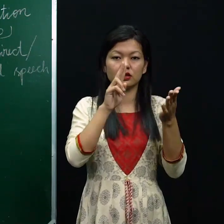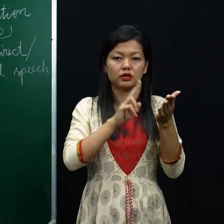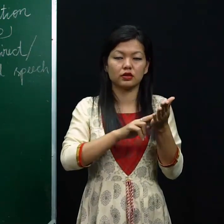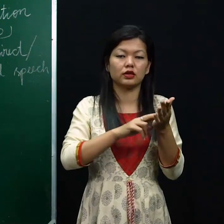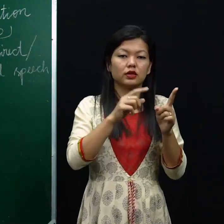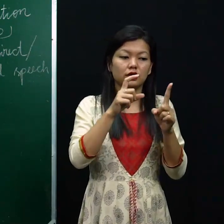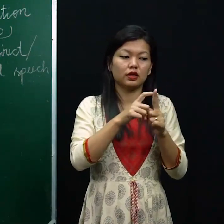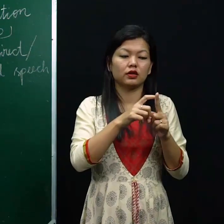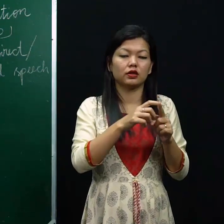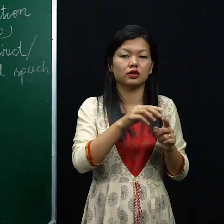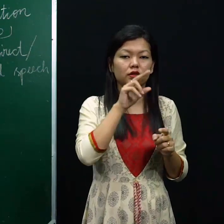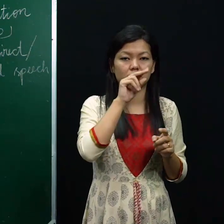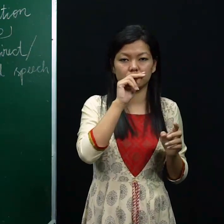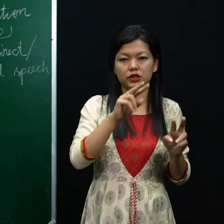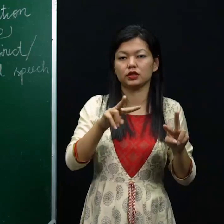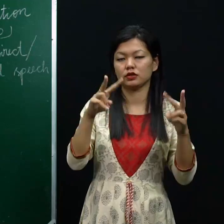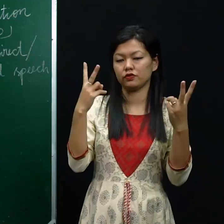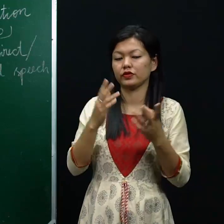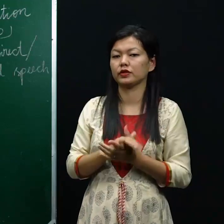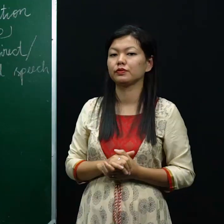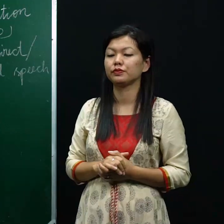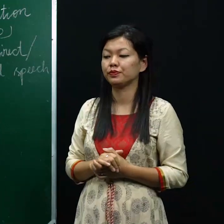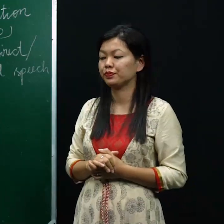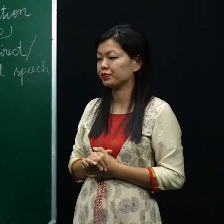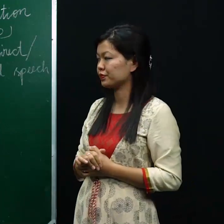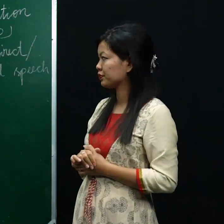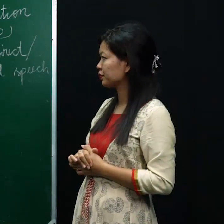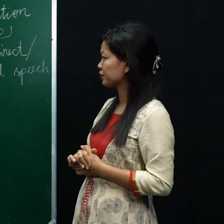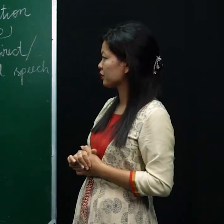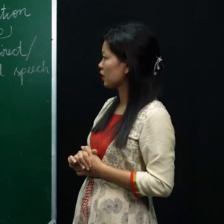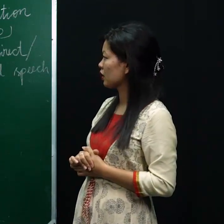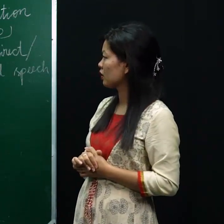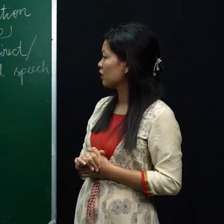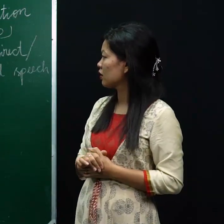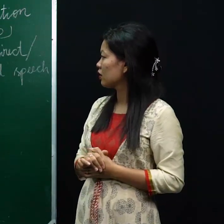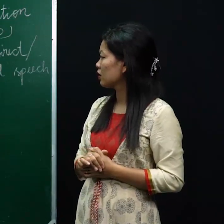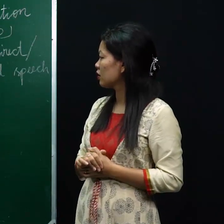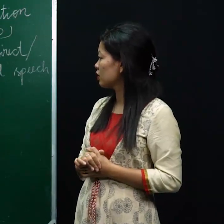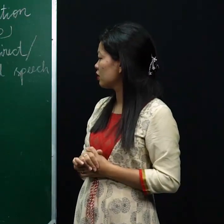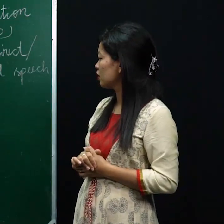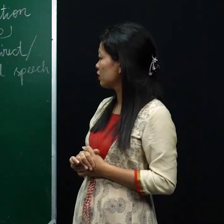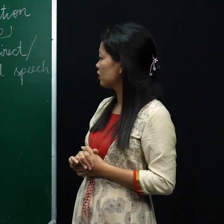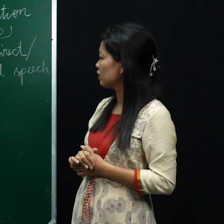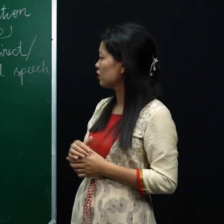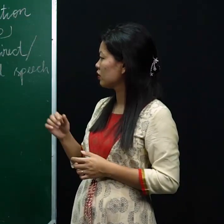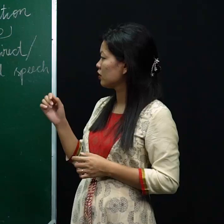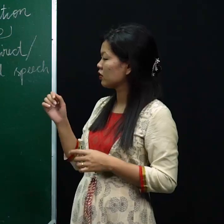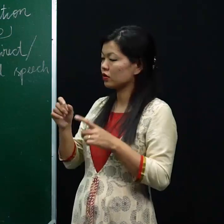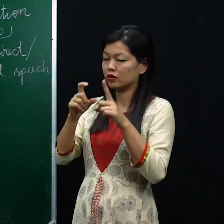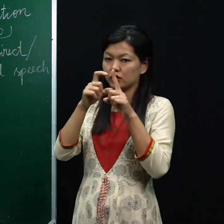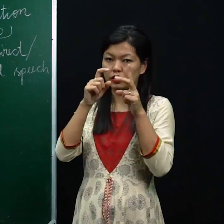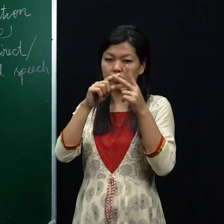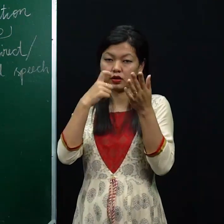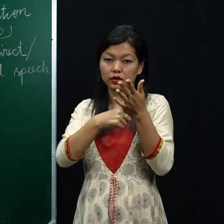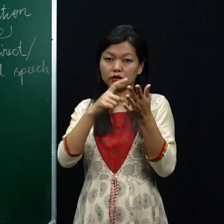you and you will never struggle with speech again. In the direct speech, the punctuations in the direct and indirect